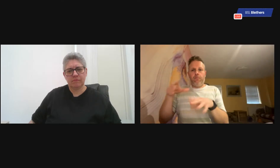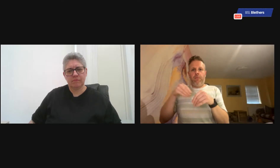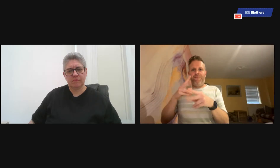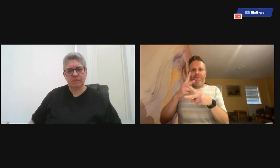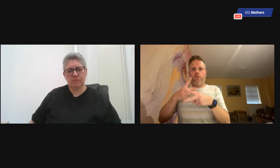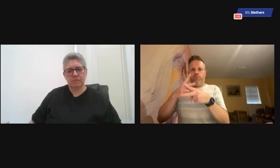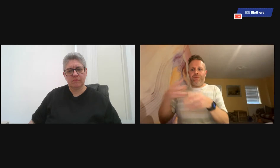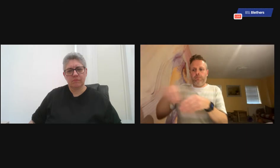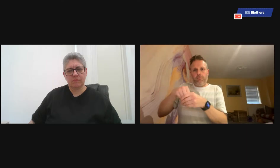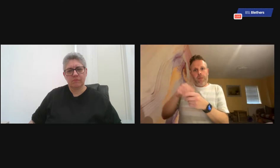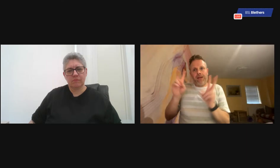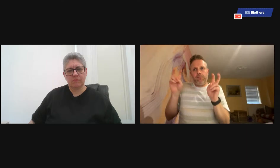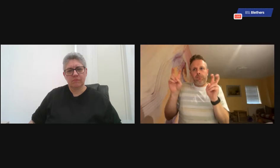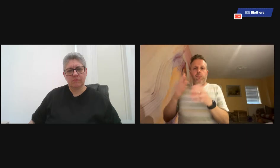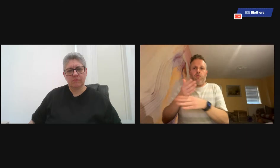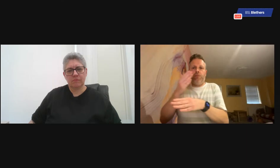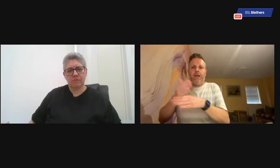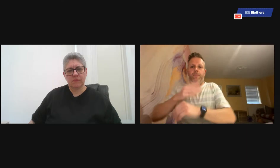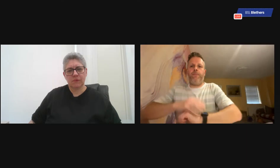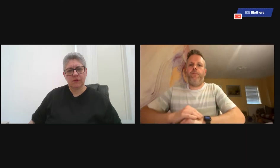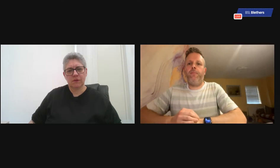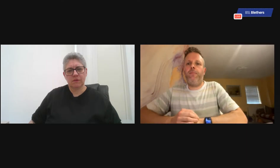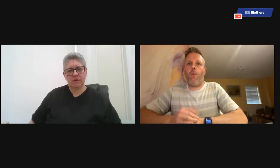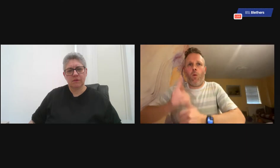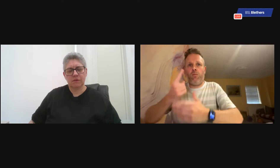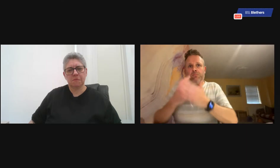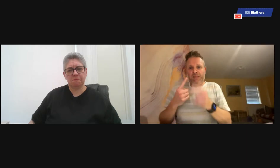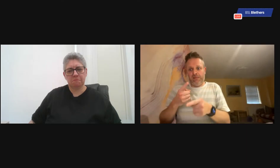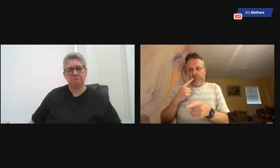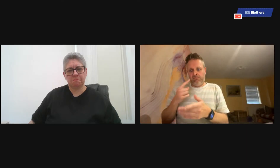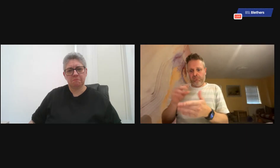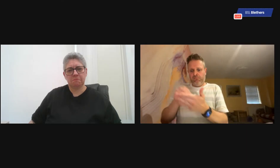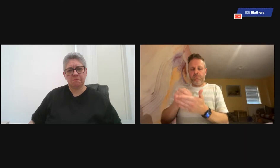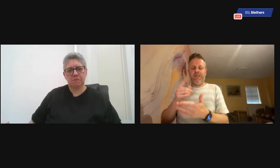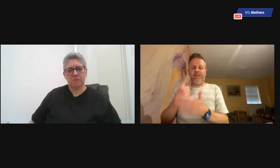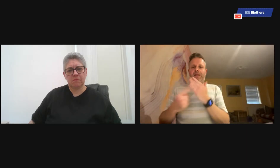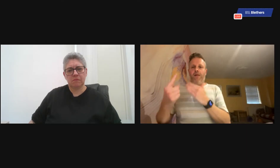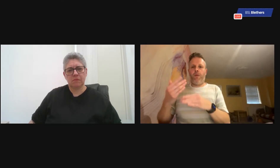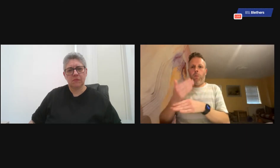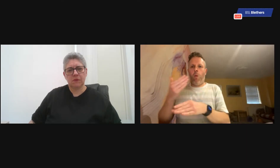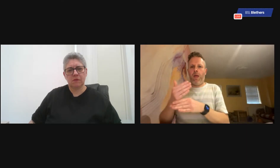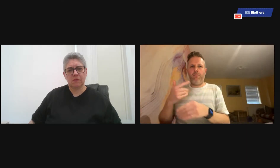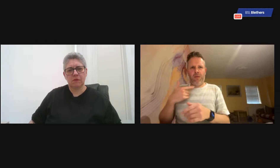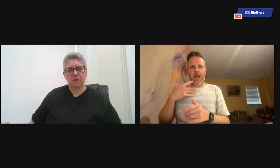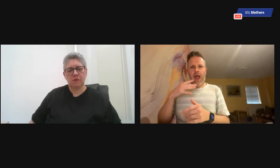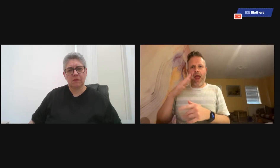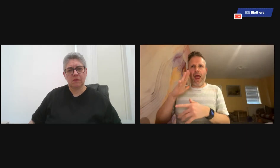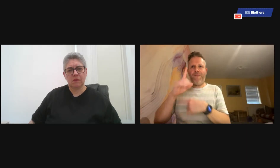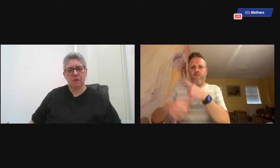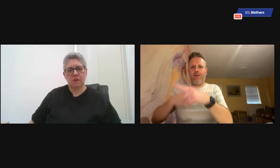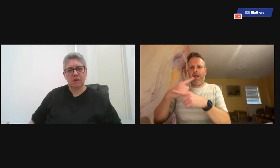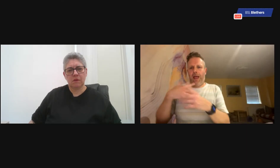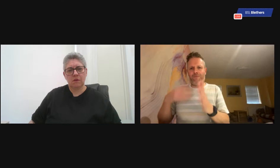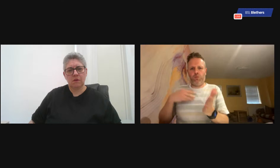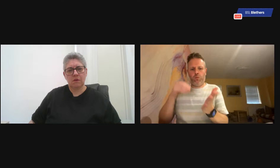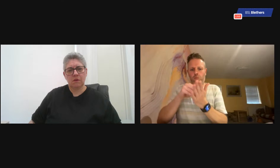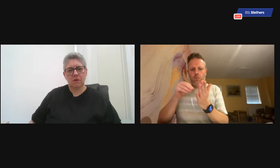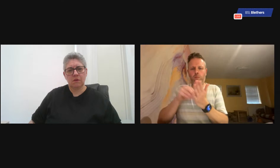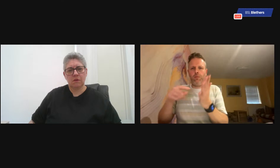me. So I think when I really got through the